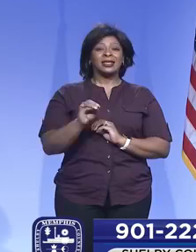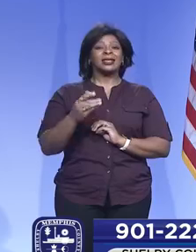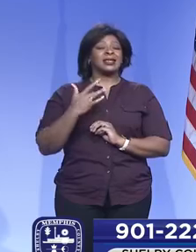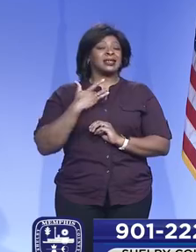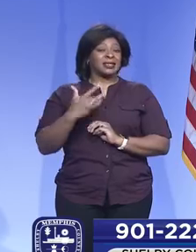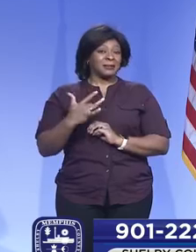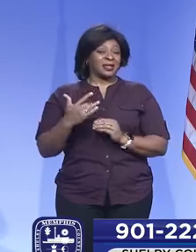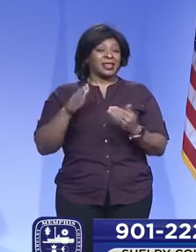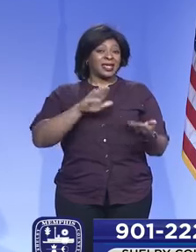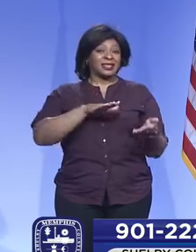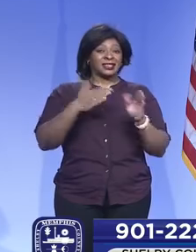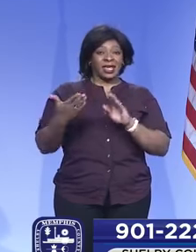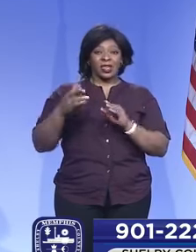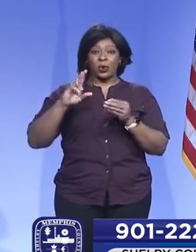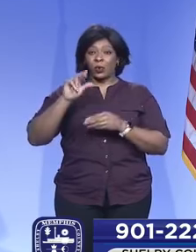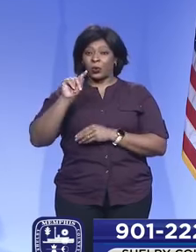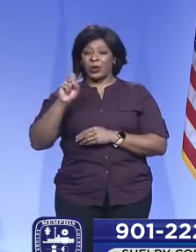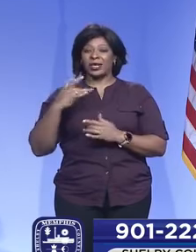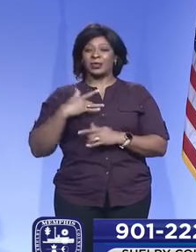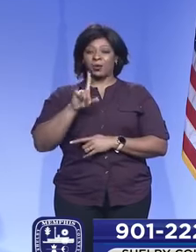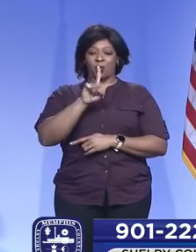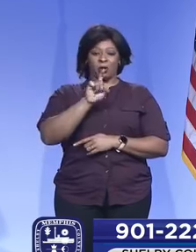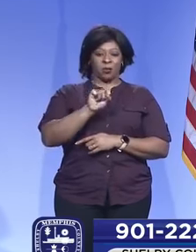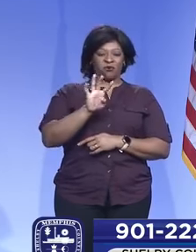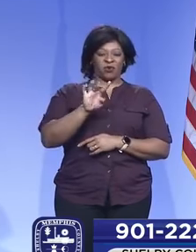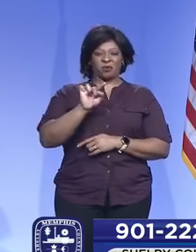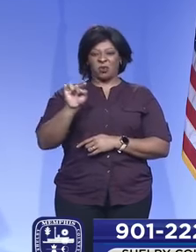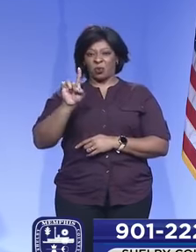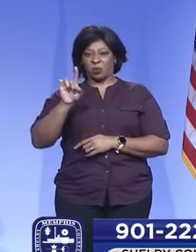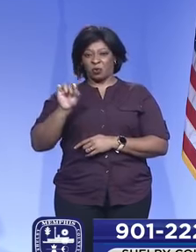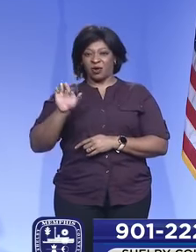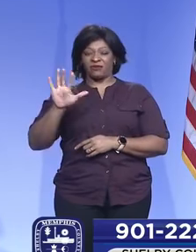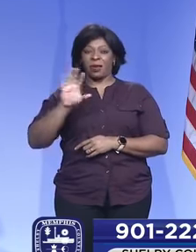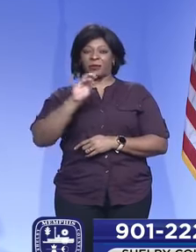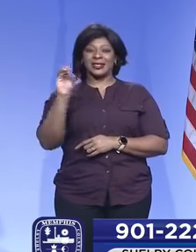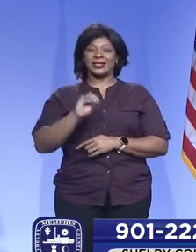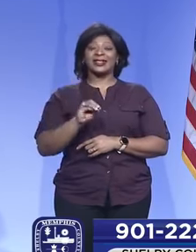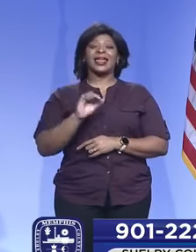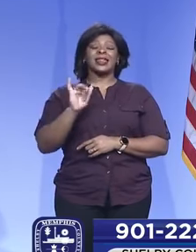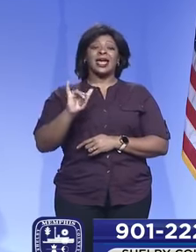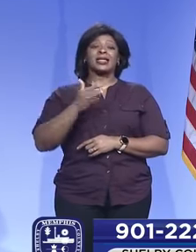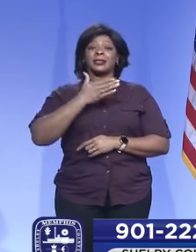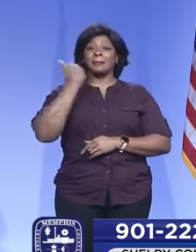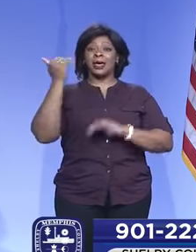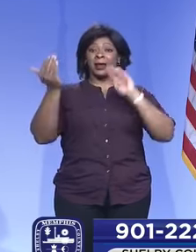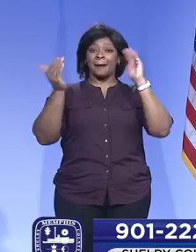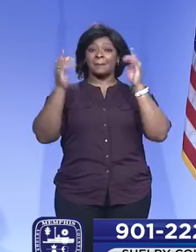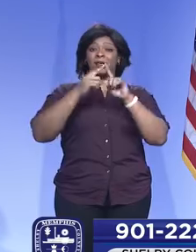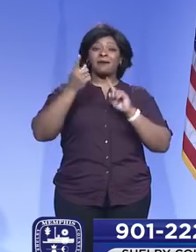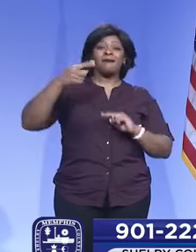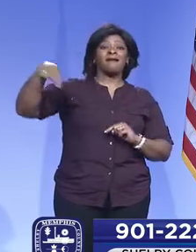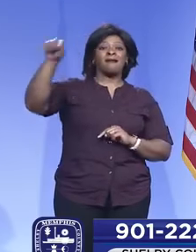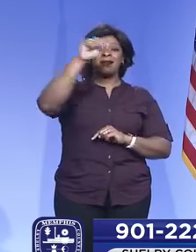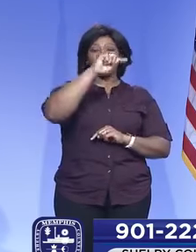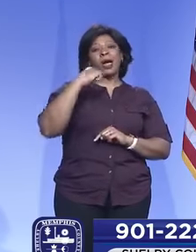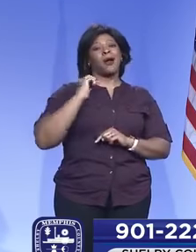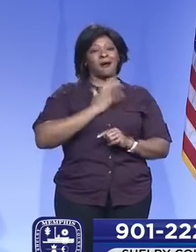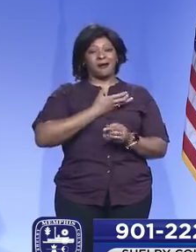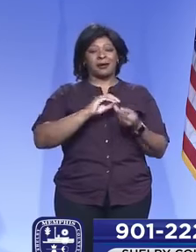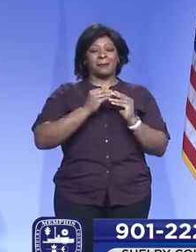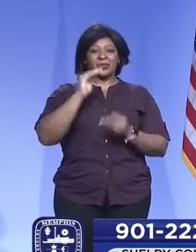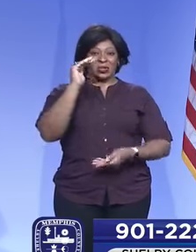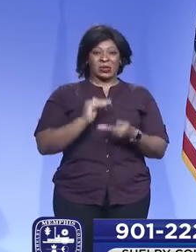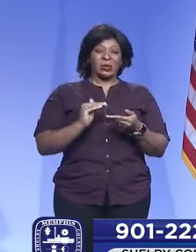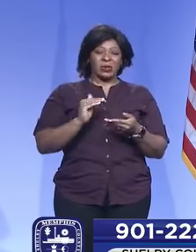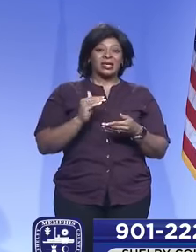typically had a death rate of 1.4 to 1.5%. Again, that is much better than the rest of the country, and that